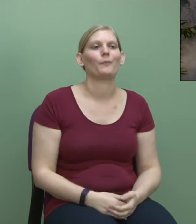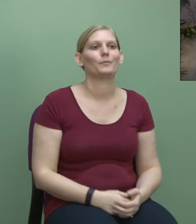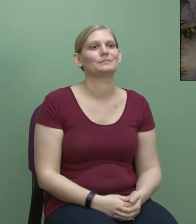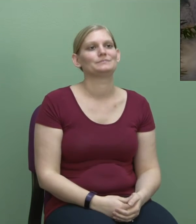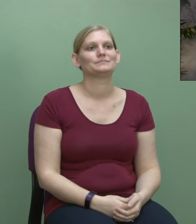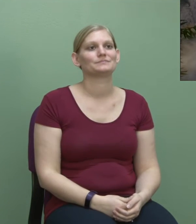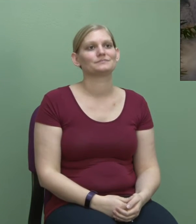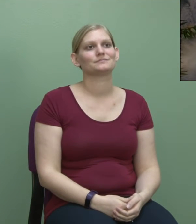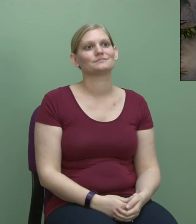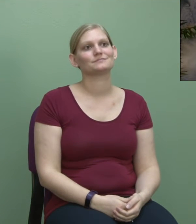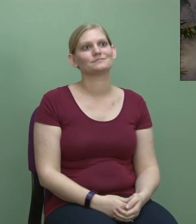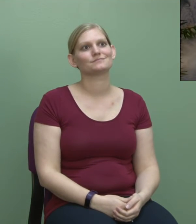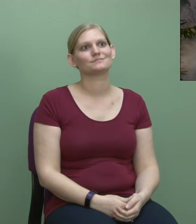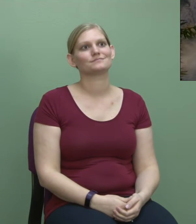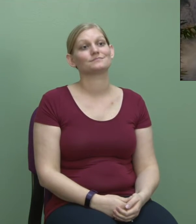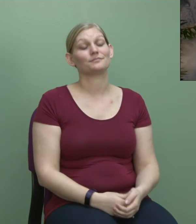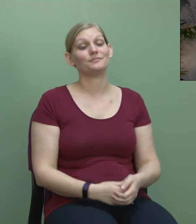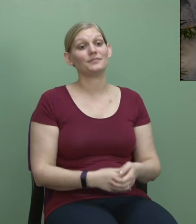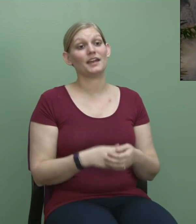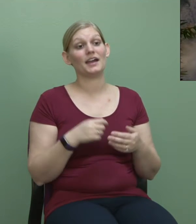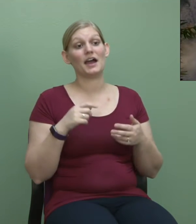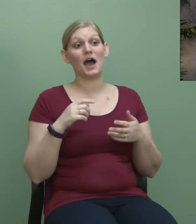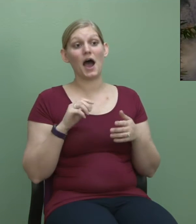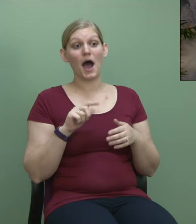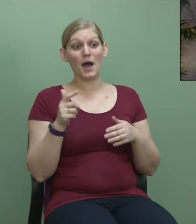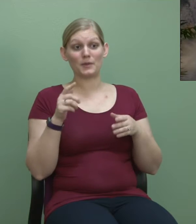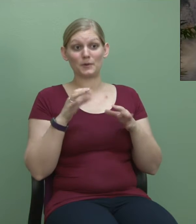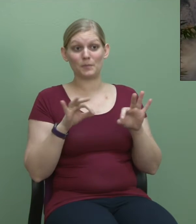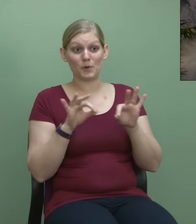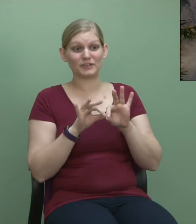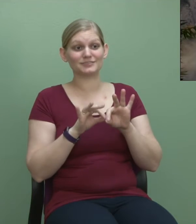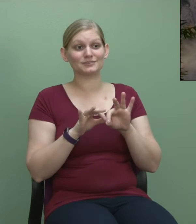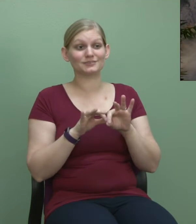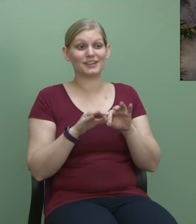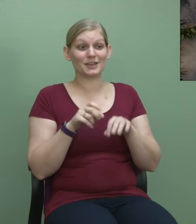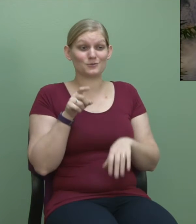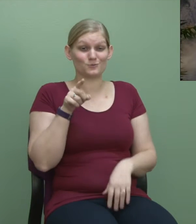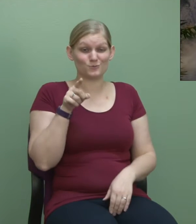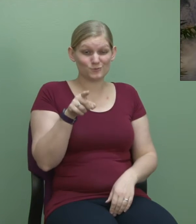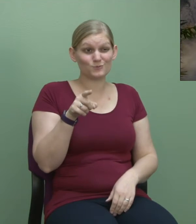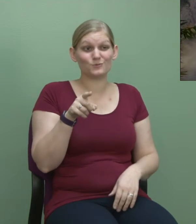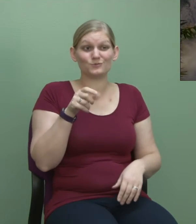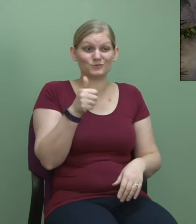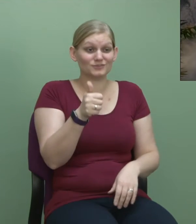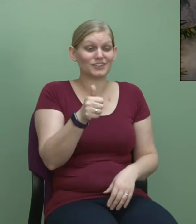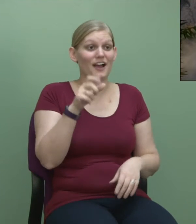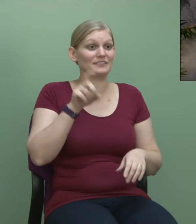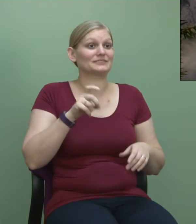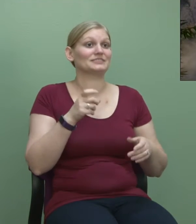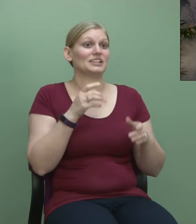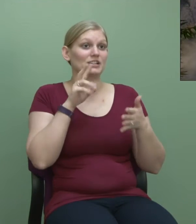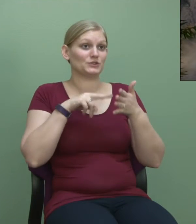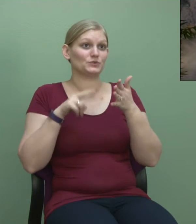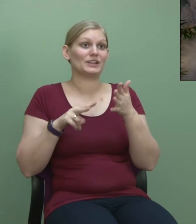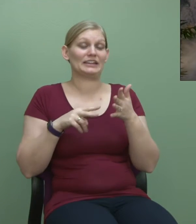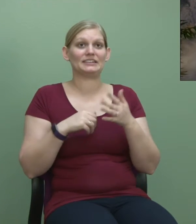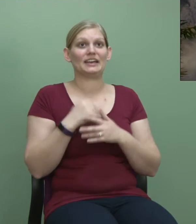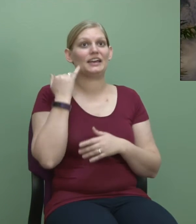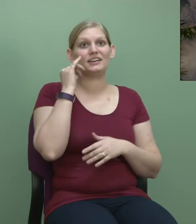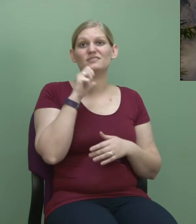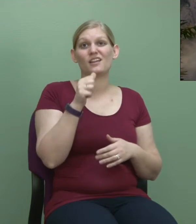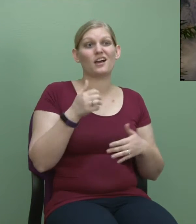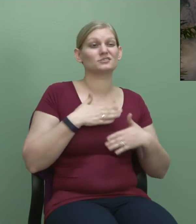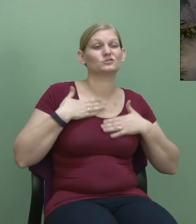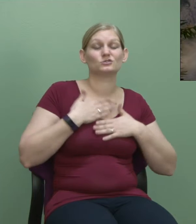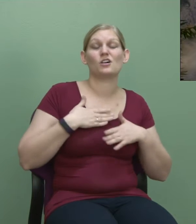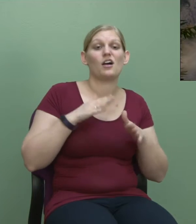And spend time reading yourself. If you don't enjoy long novels, if you find you don't have time or the attention to read